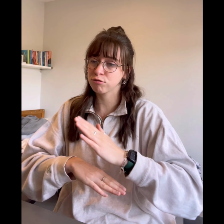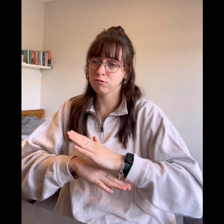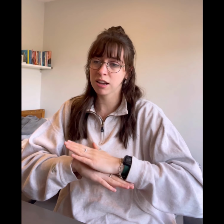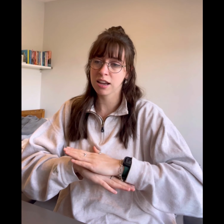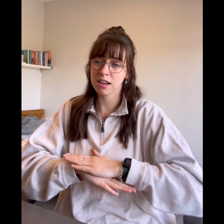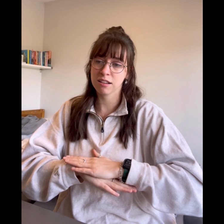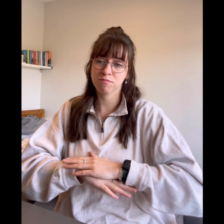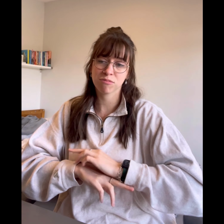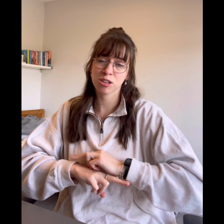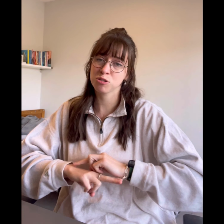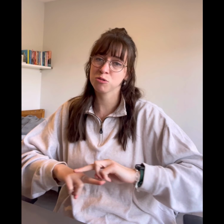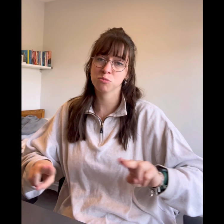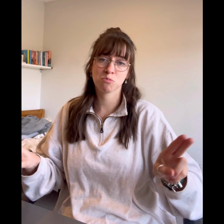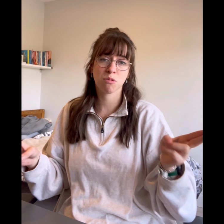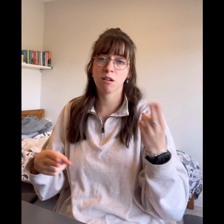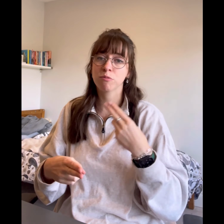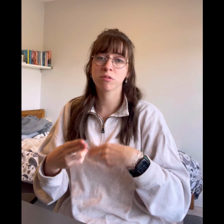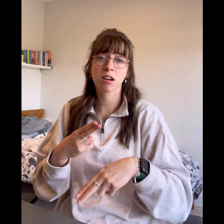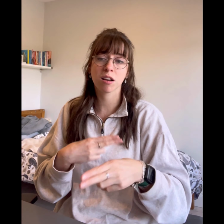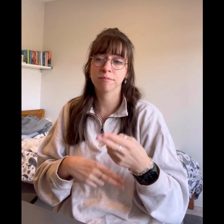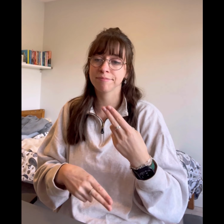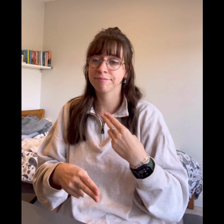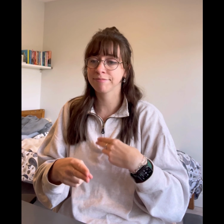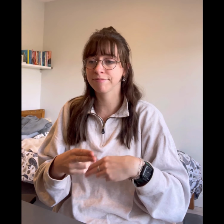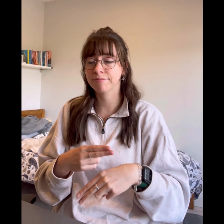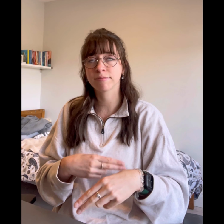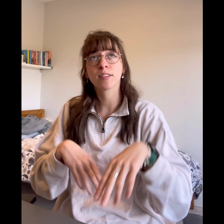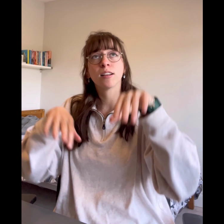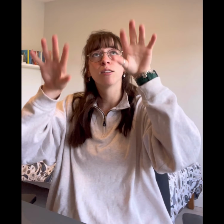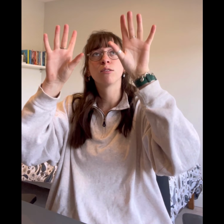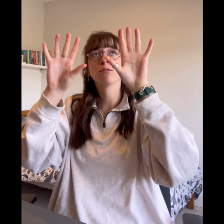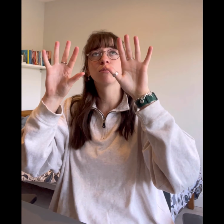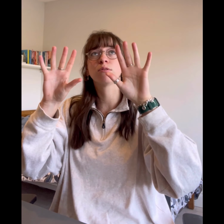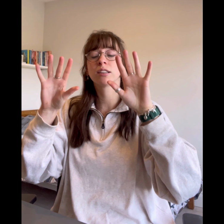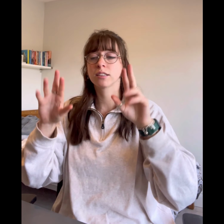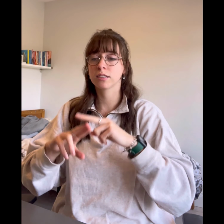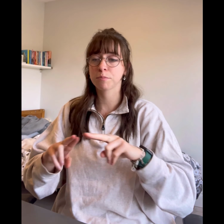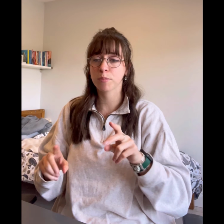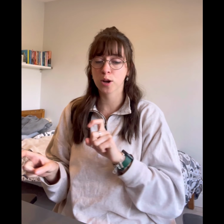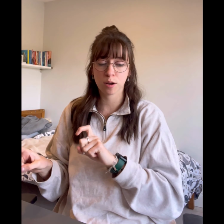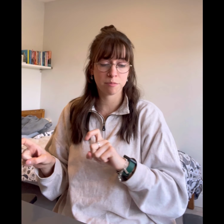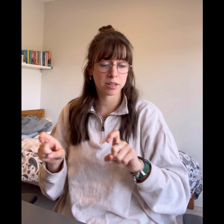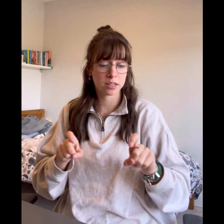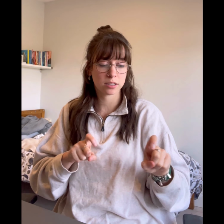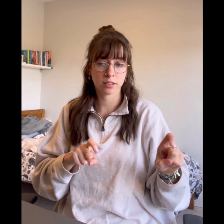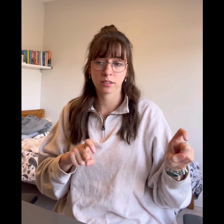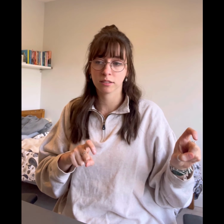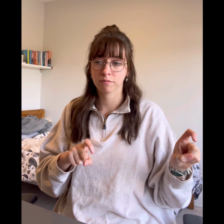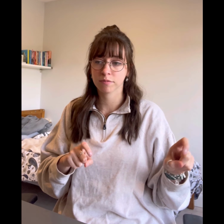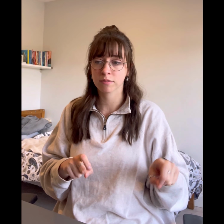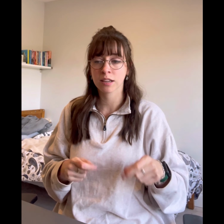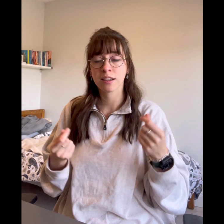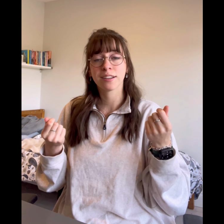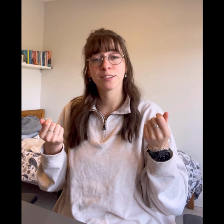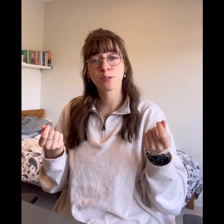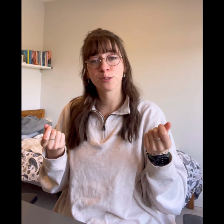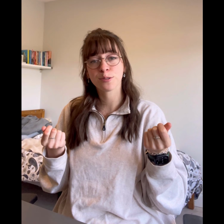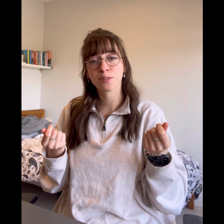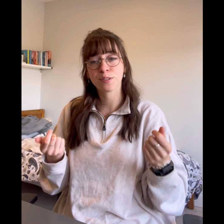waiting on a train that just won't come. The rain, it ain't permanent, and